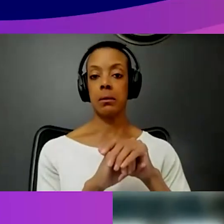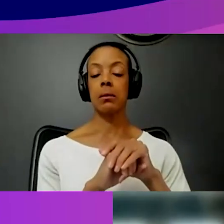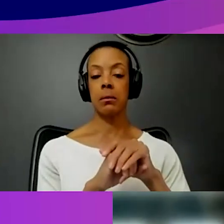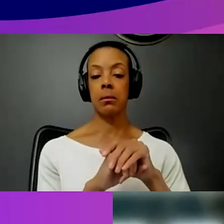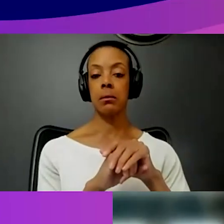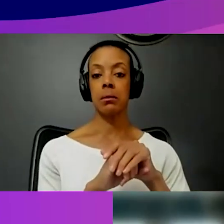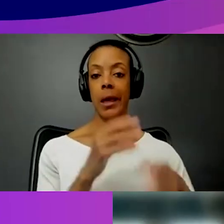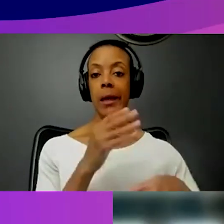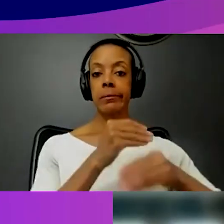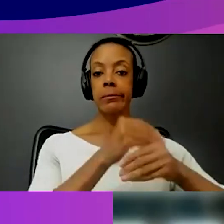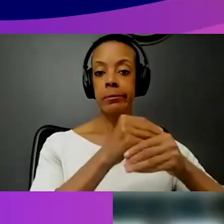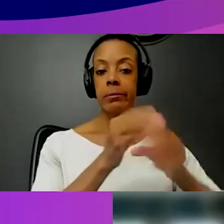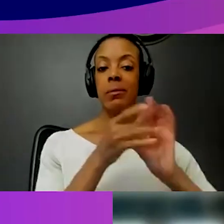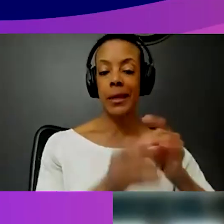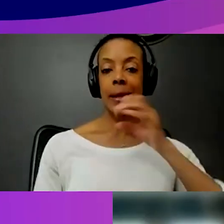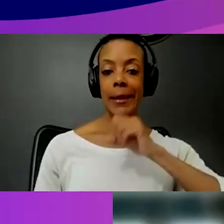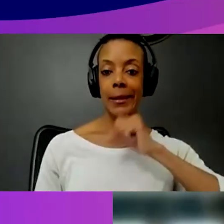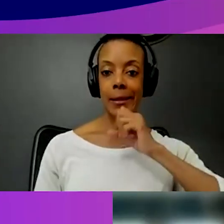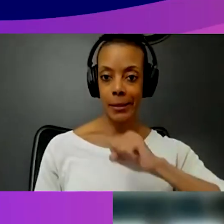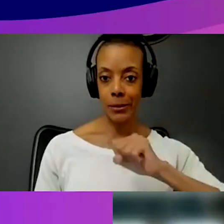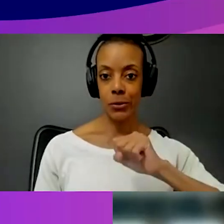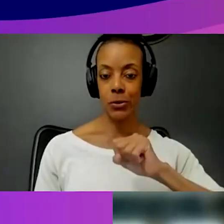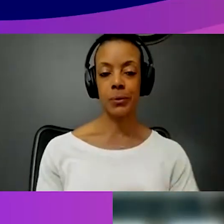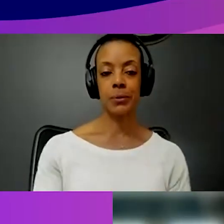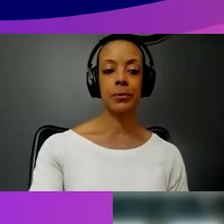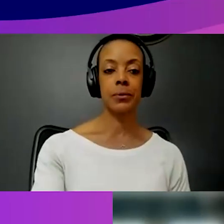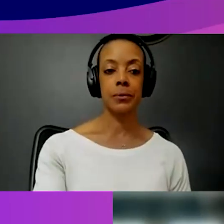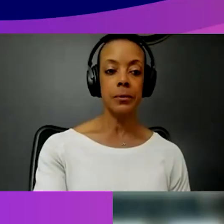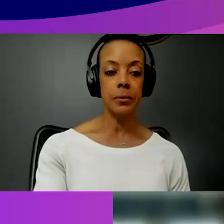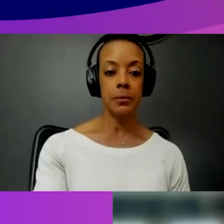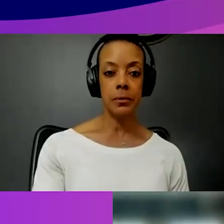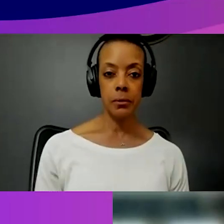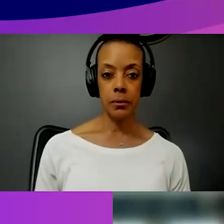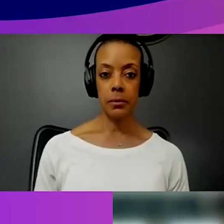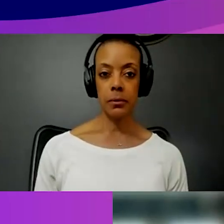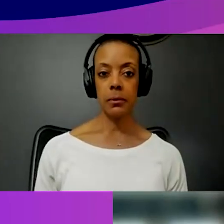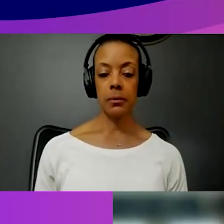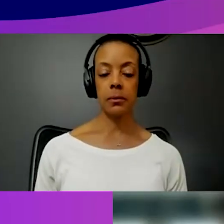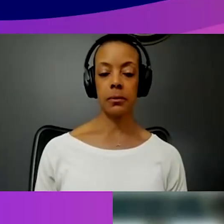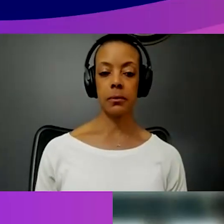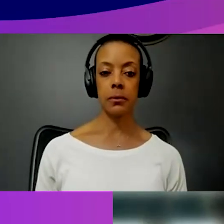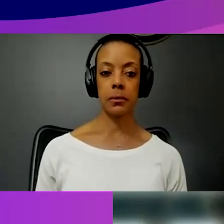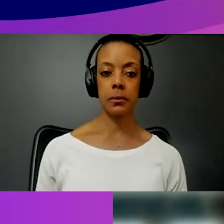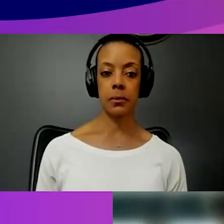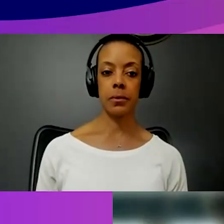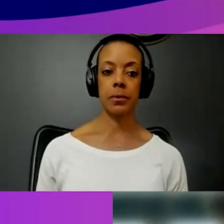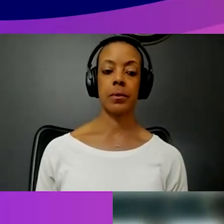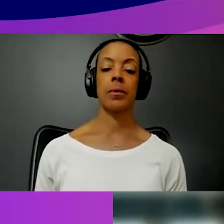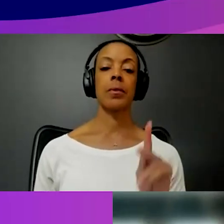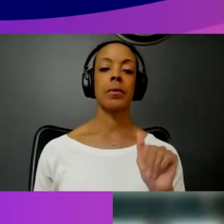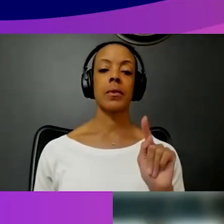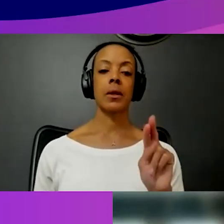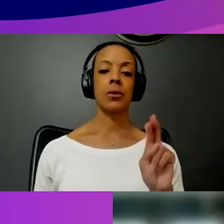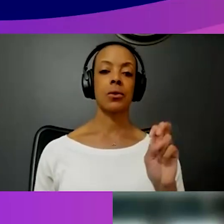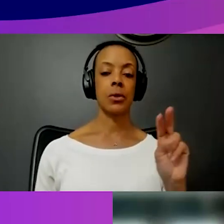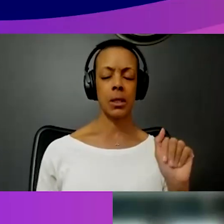age that might contribute to their vulnerabilities as well. Right. Well, and so I'm going to stick with you for a second